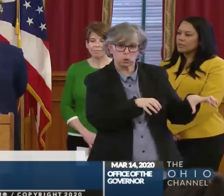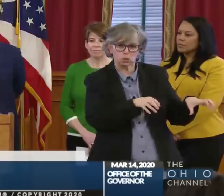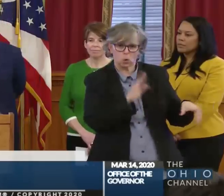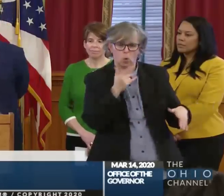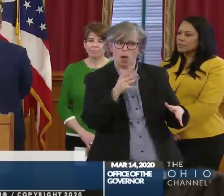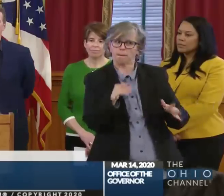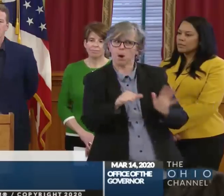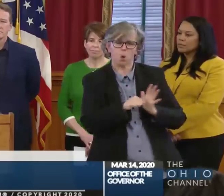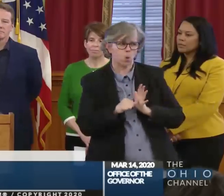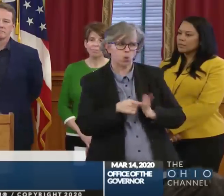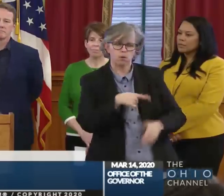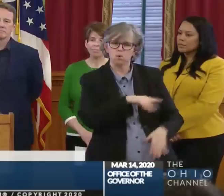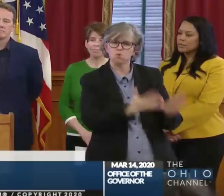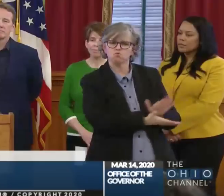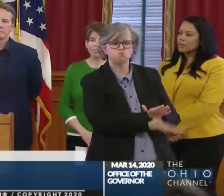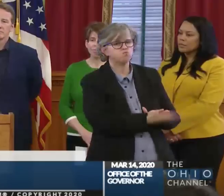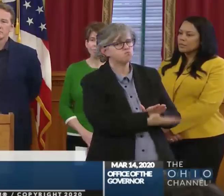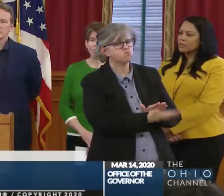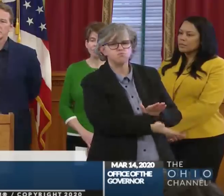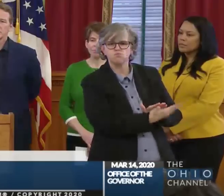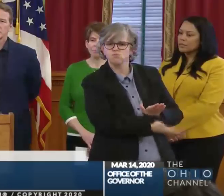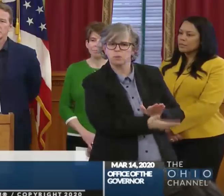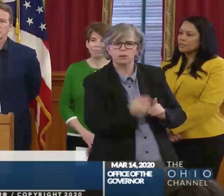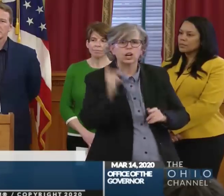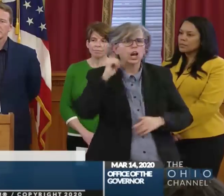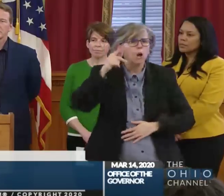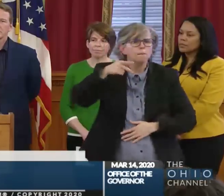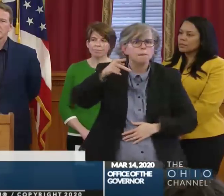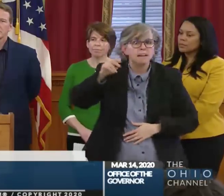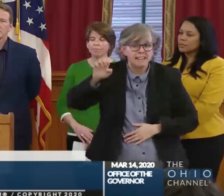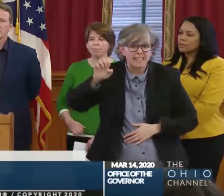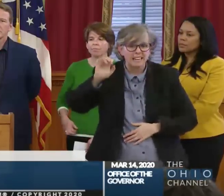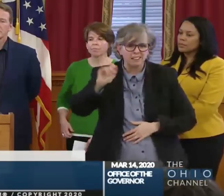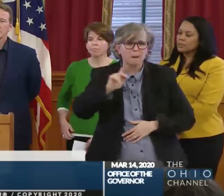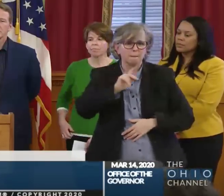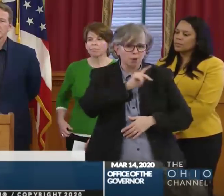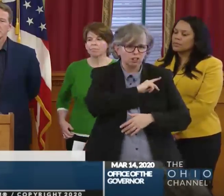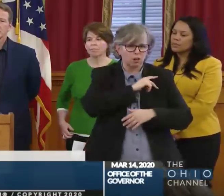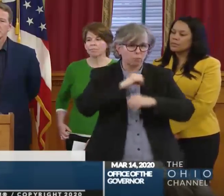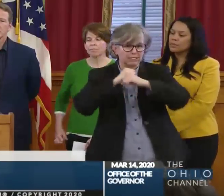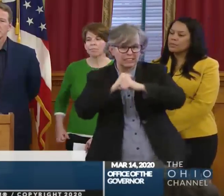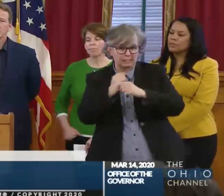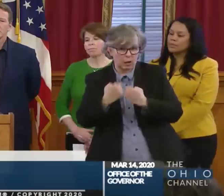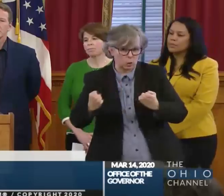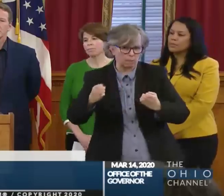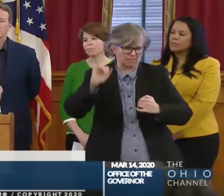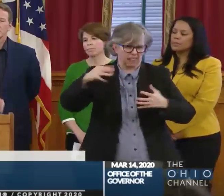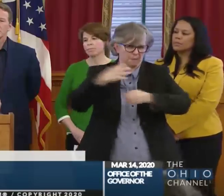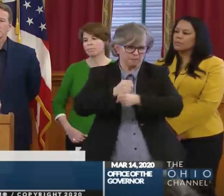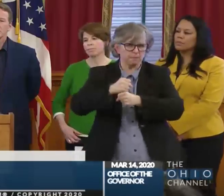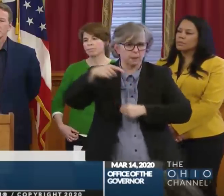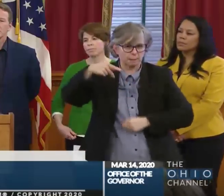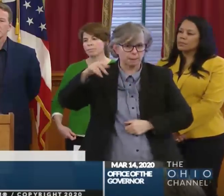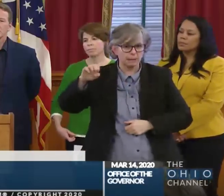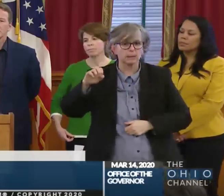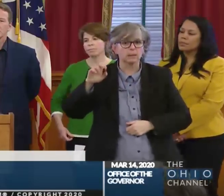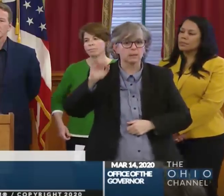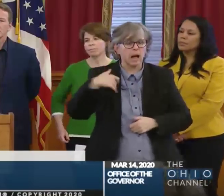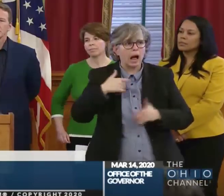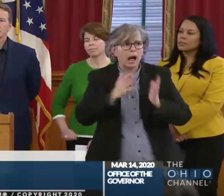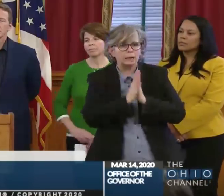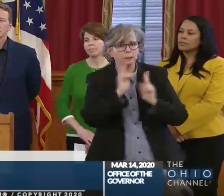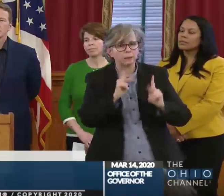personal protective equipment and the moves we're taking, asking for the limitation of unnecessary or perhaps elective